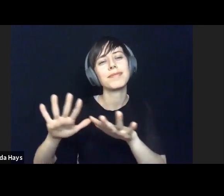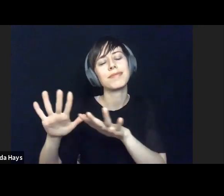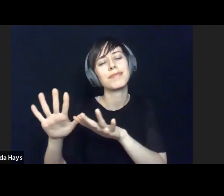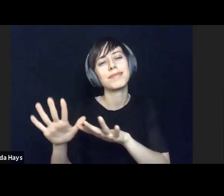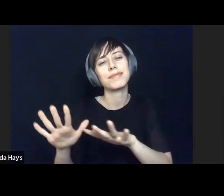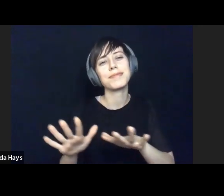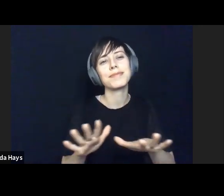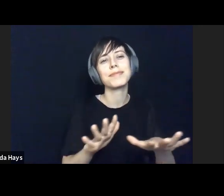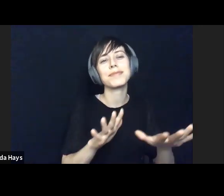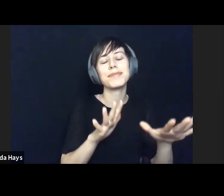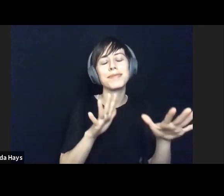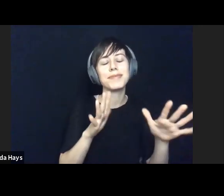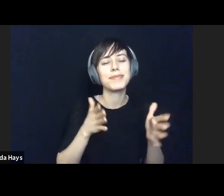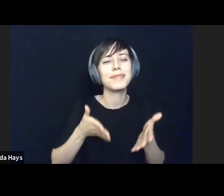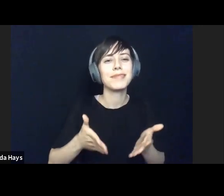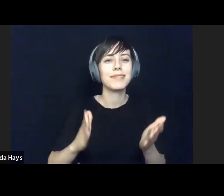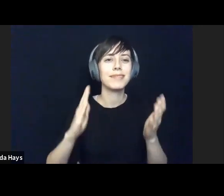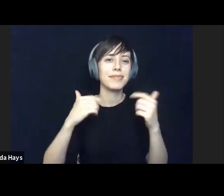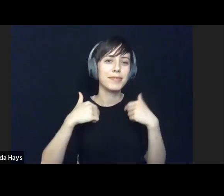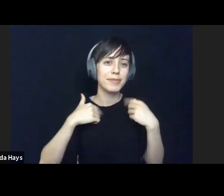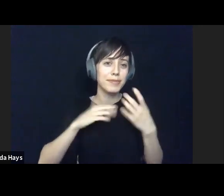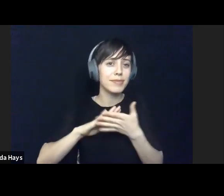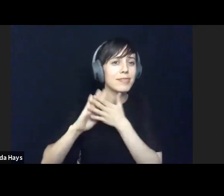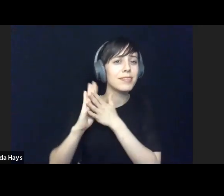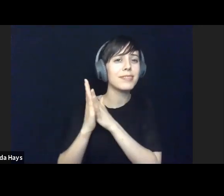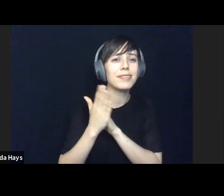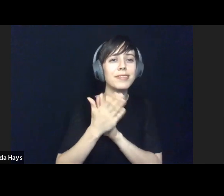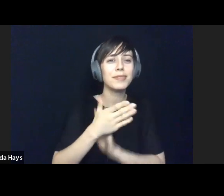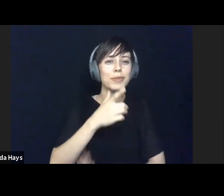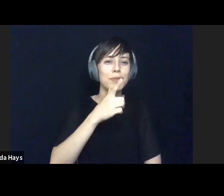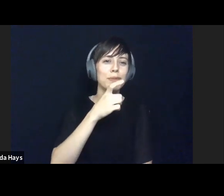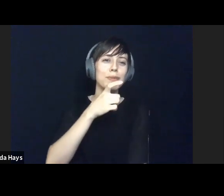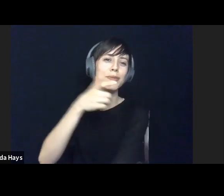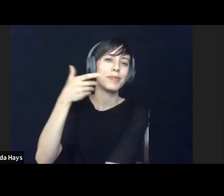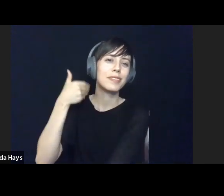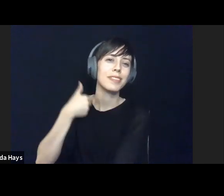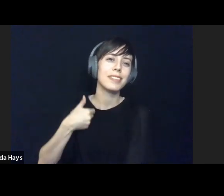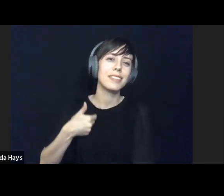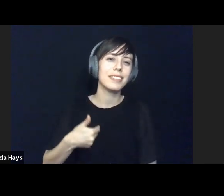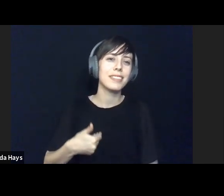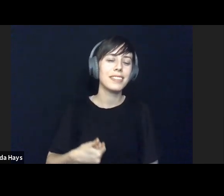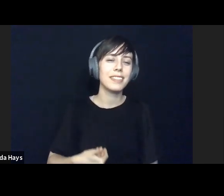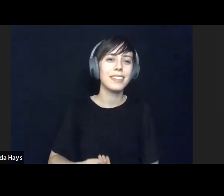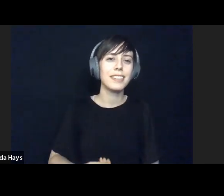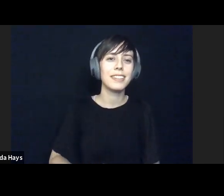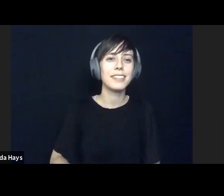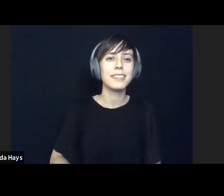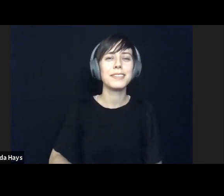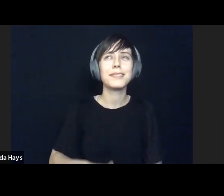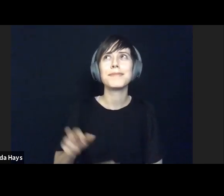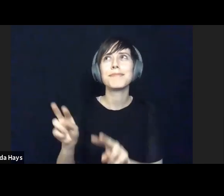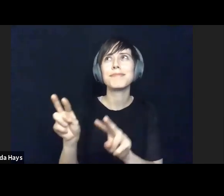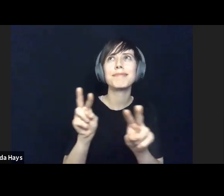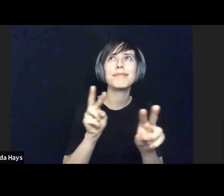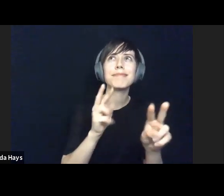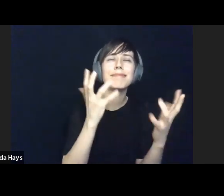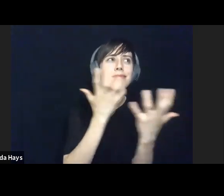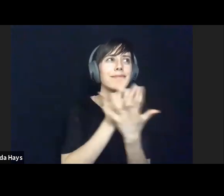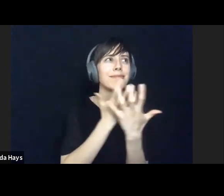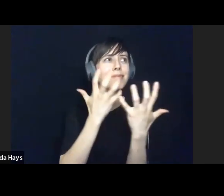into this great endeavor of